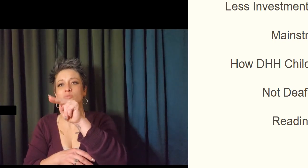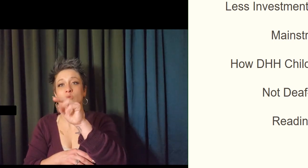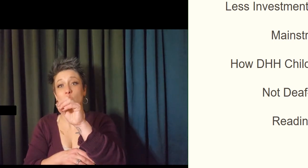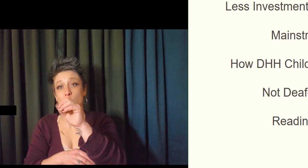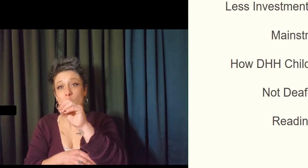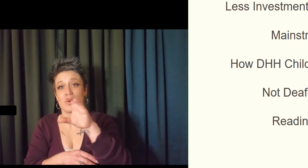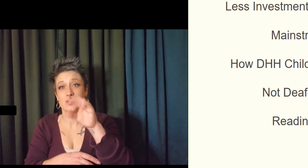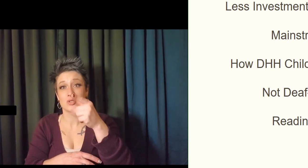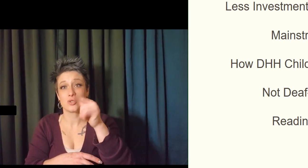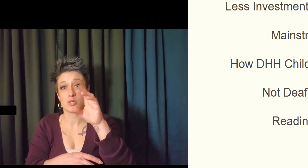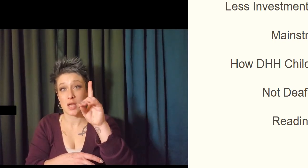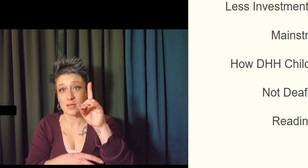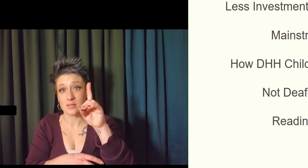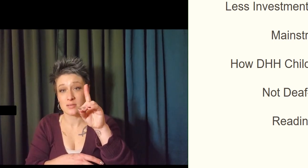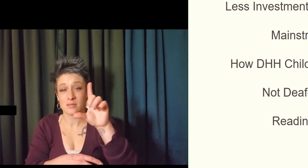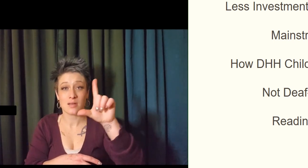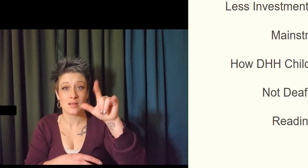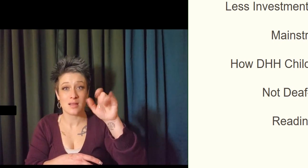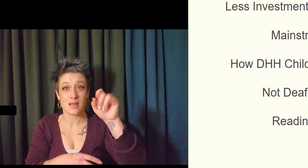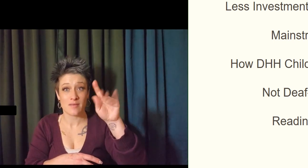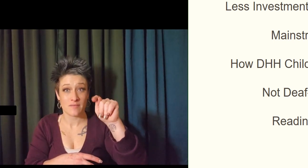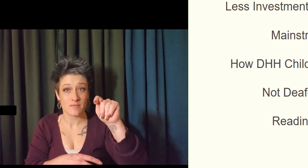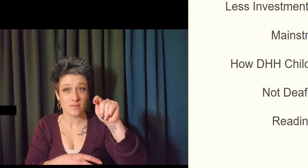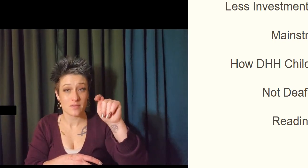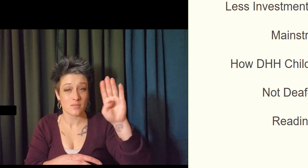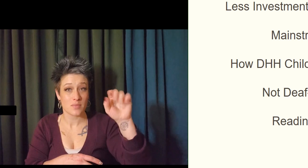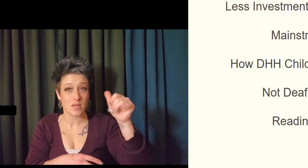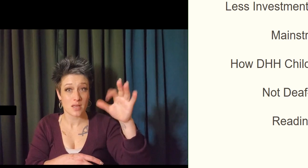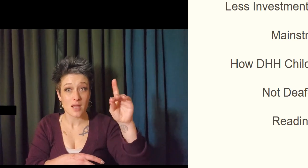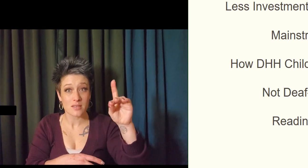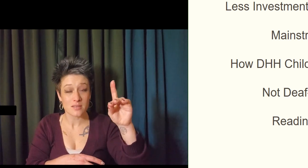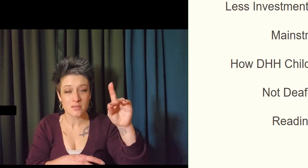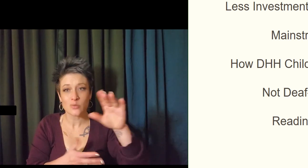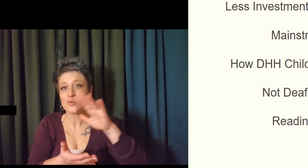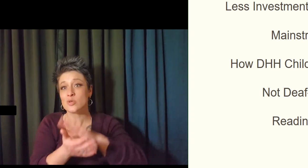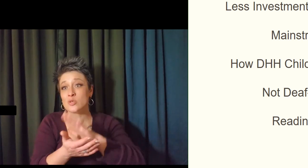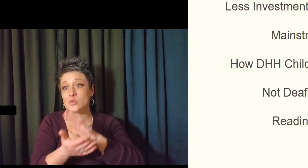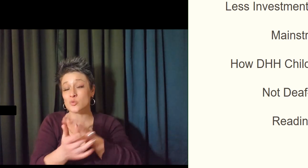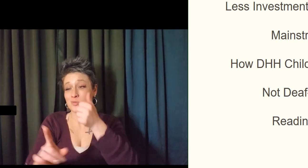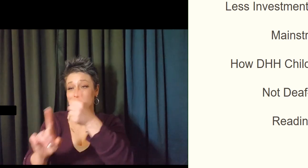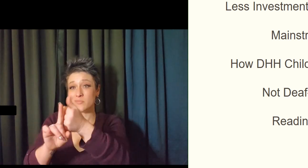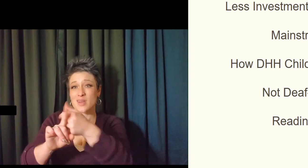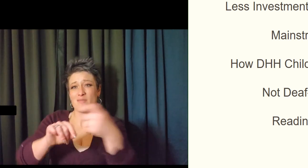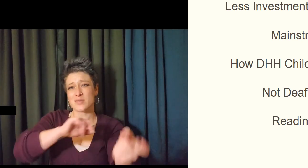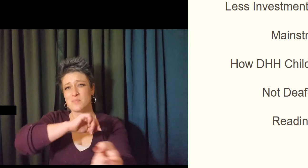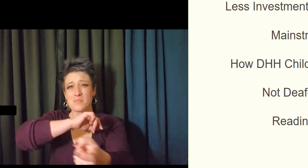planning and lessons. But for things like No Child Left Behind,